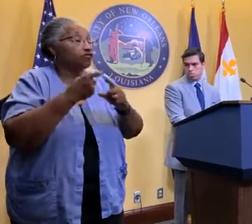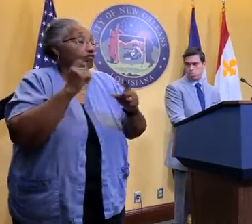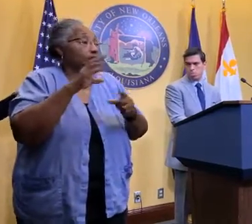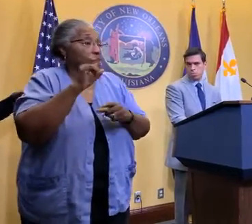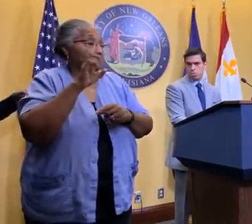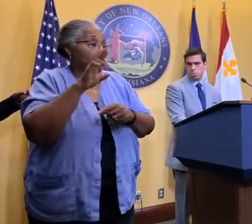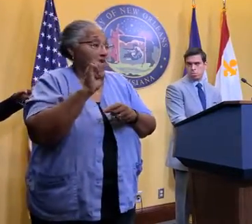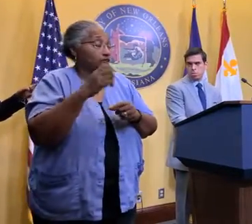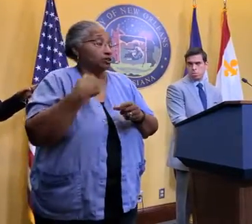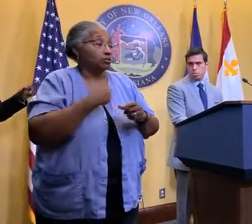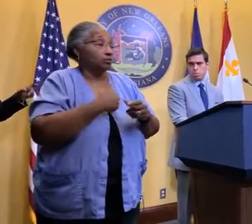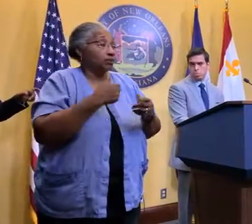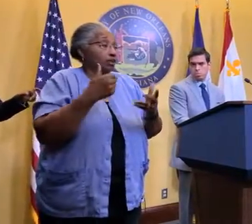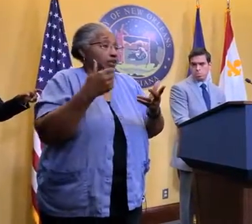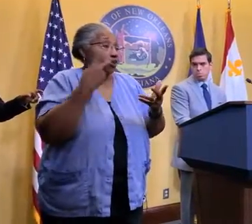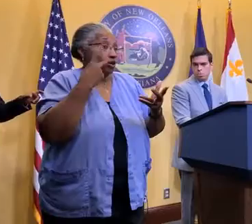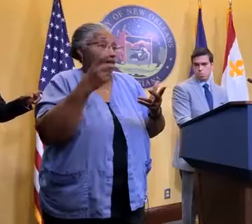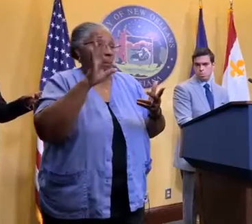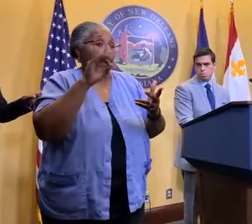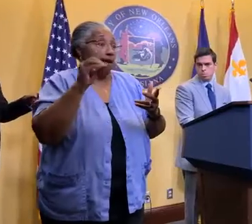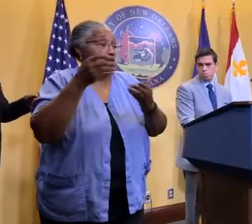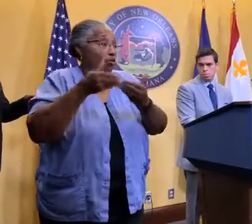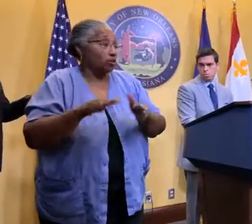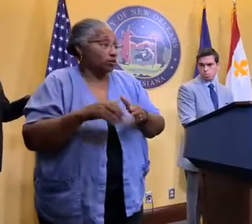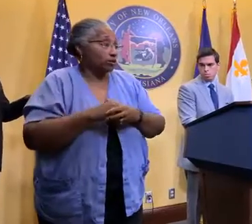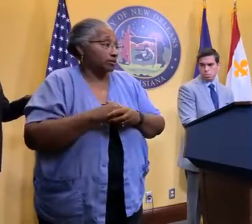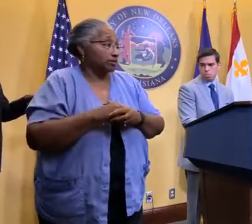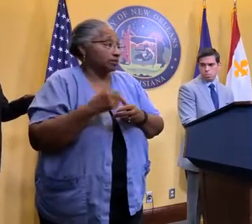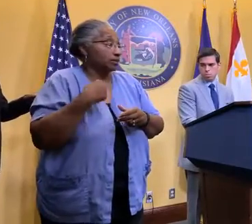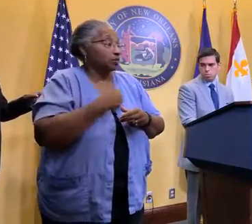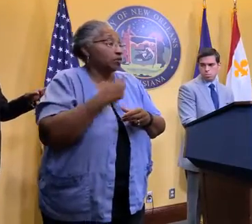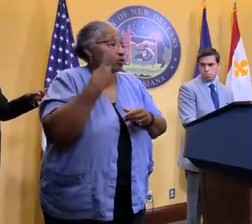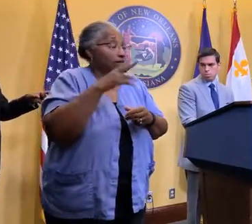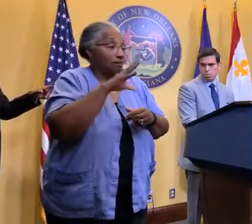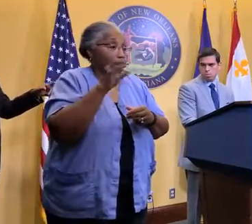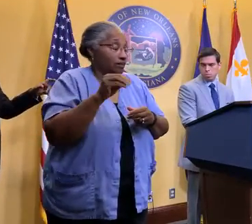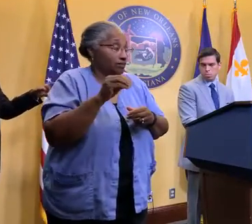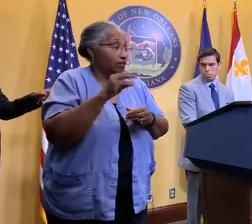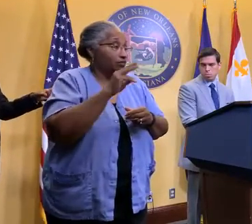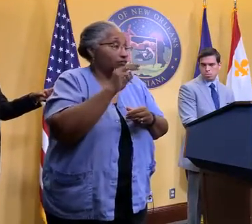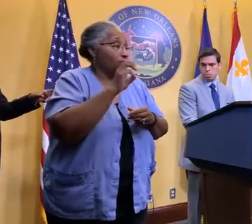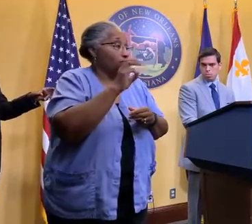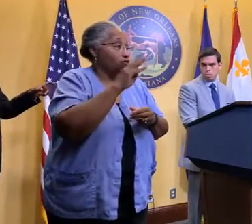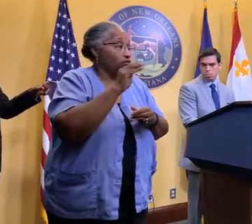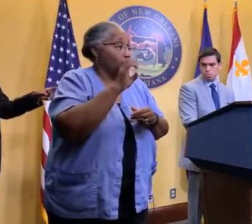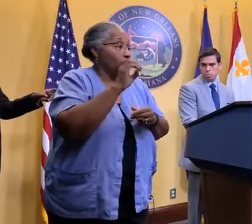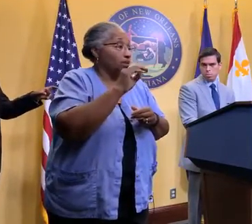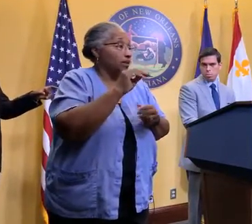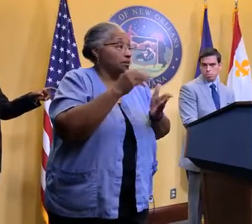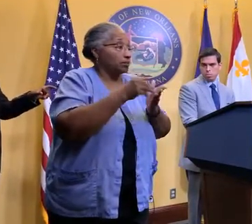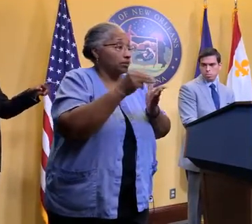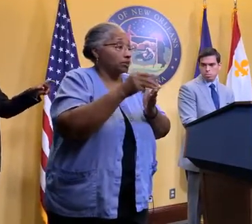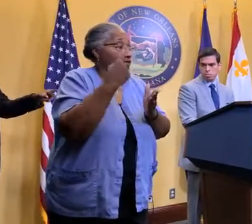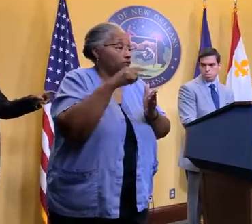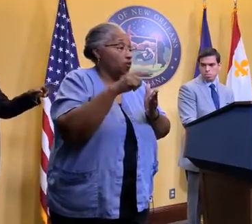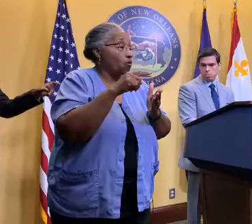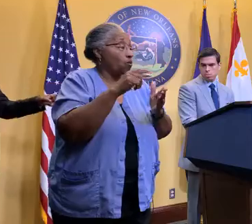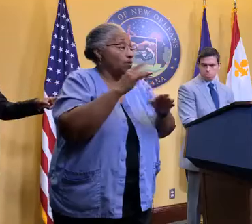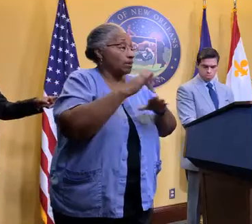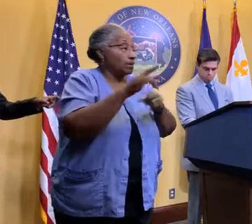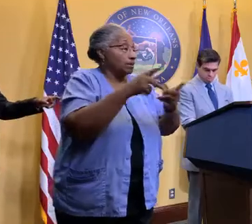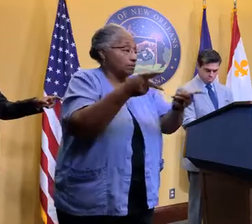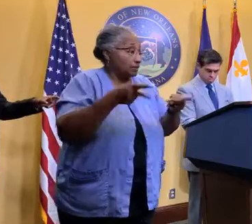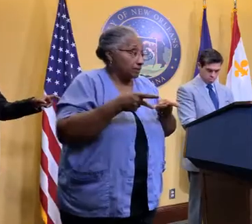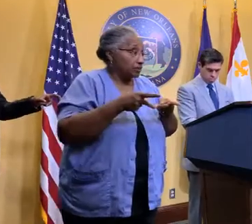40 million associated with the fair share, we're sitting at 50, right? The 40 million is talking about operational change for the vacancies and